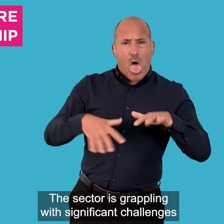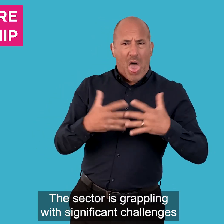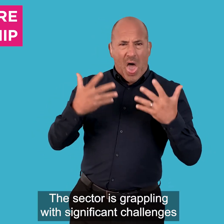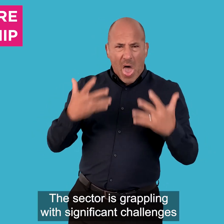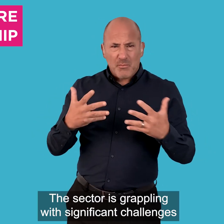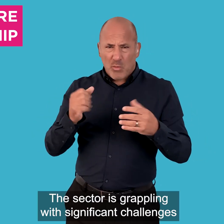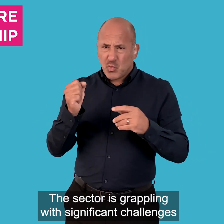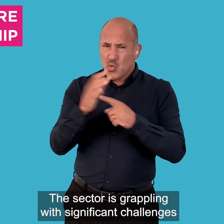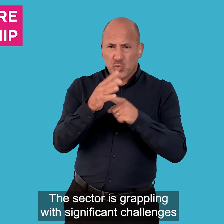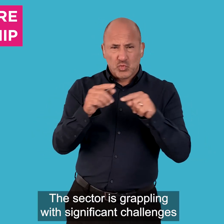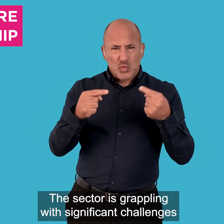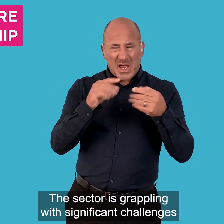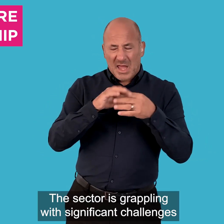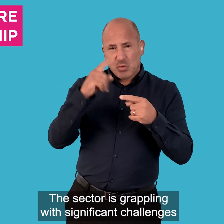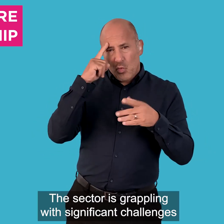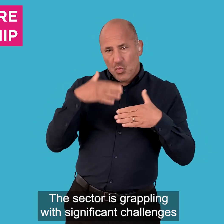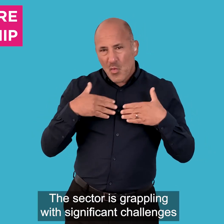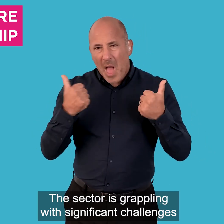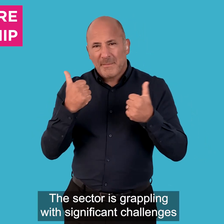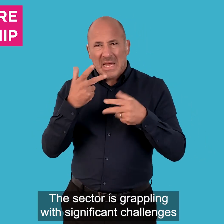The sector is grappling with significant challenges